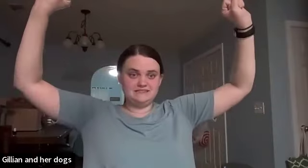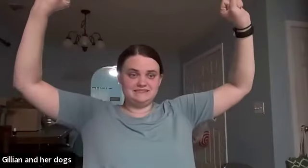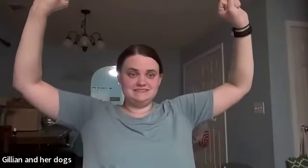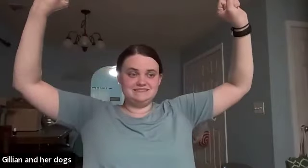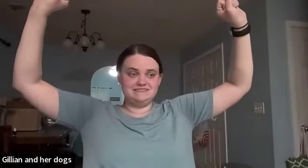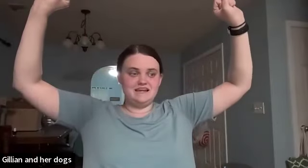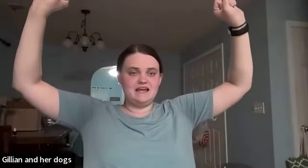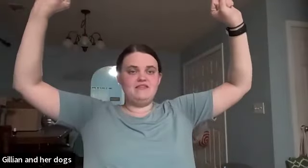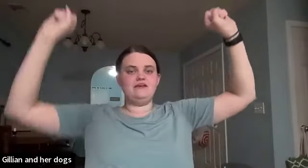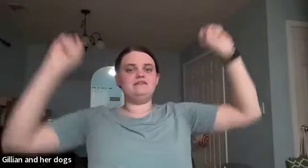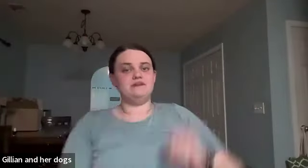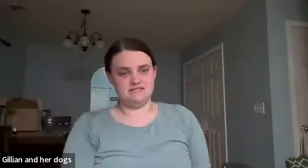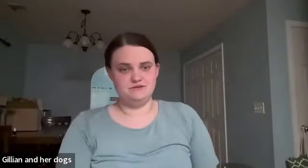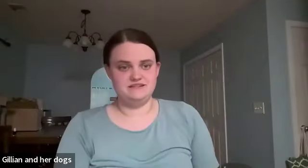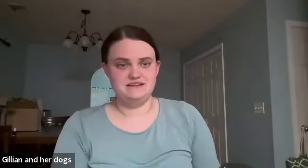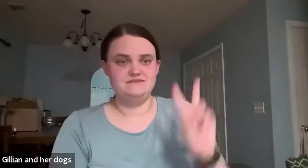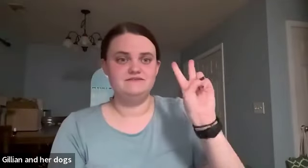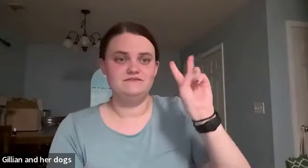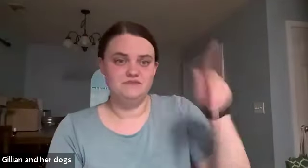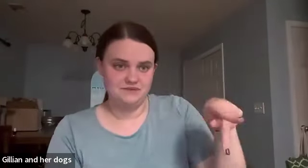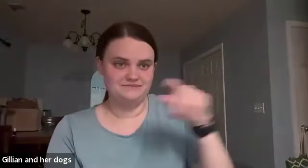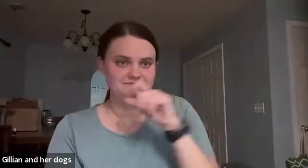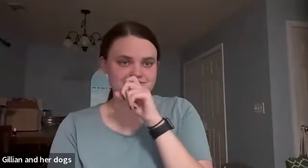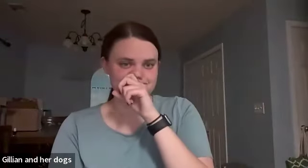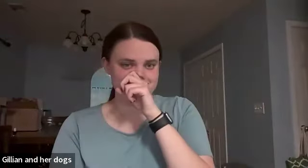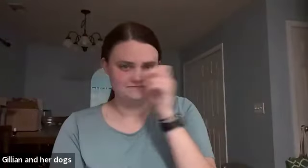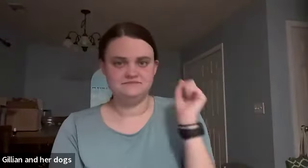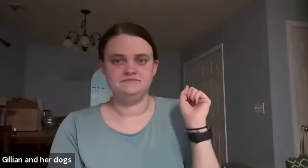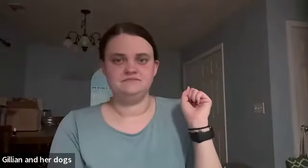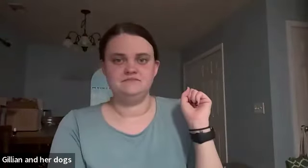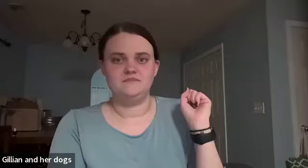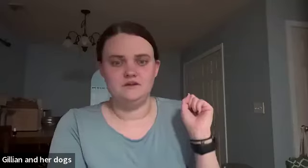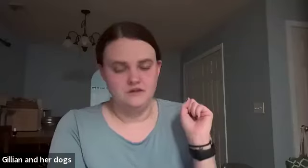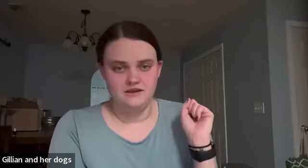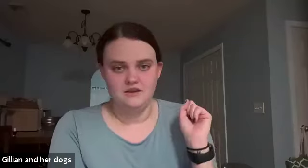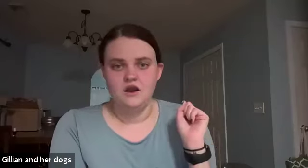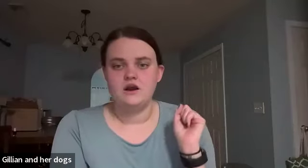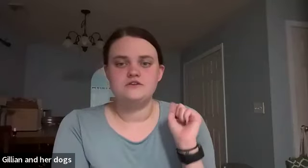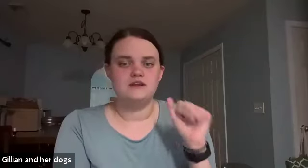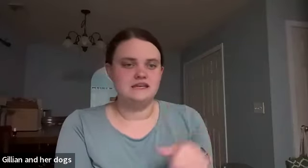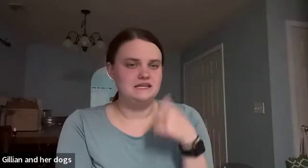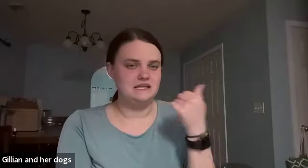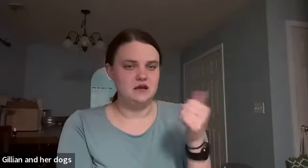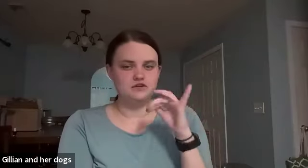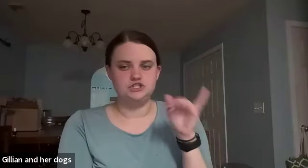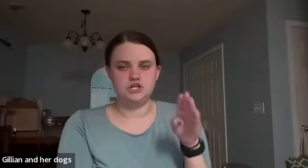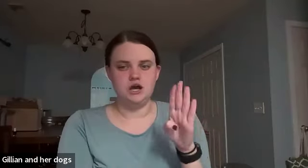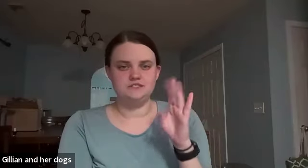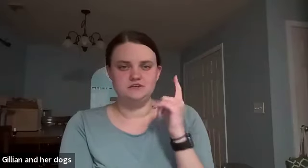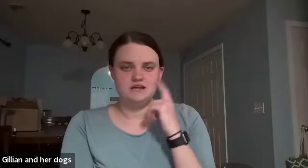president, and then vice president, VP. Okay. Are there any other jobs that you